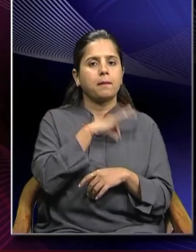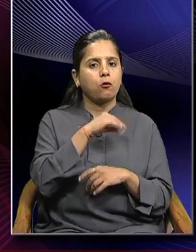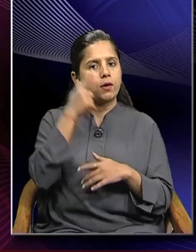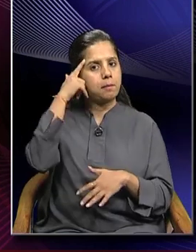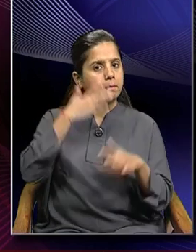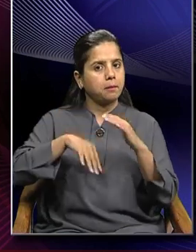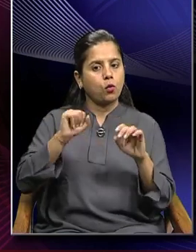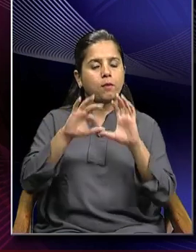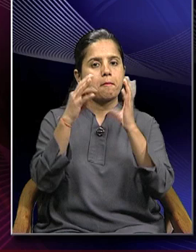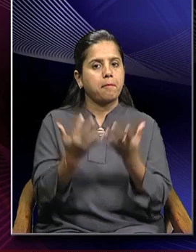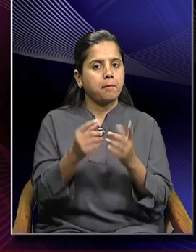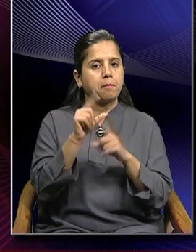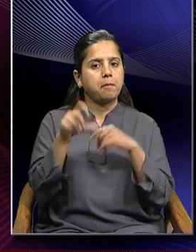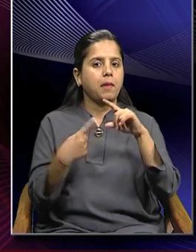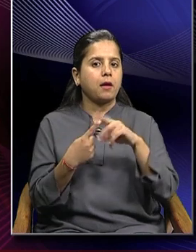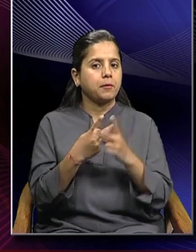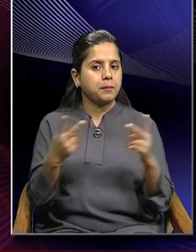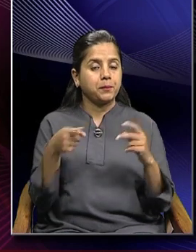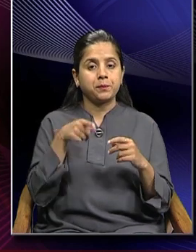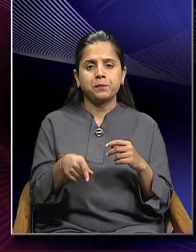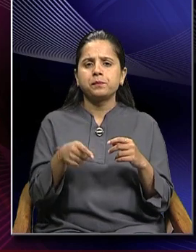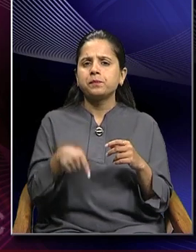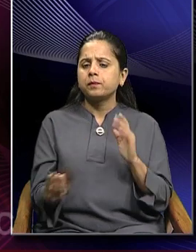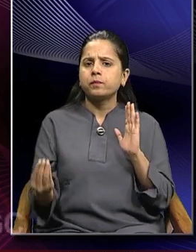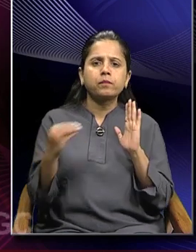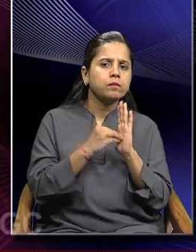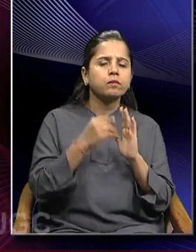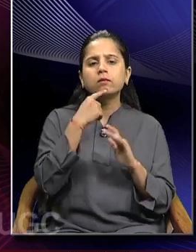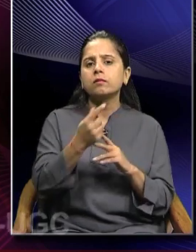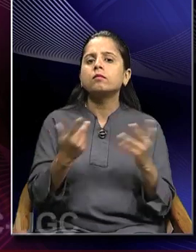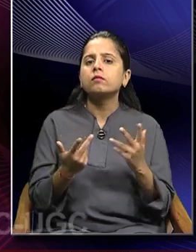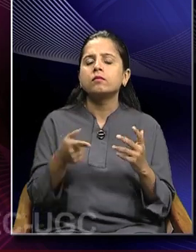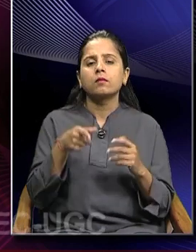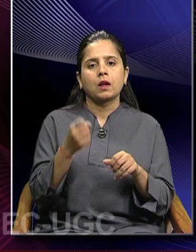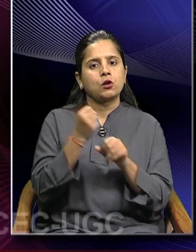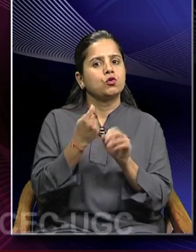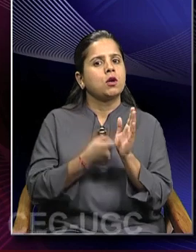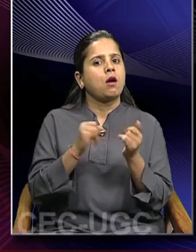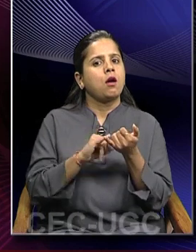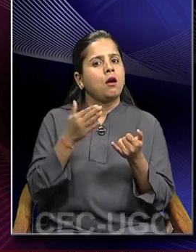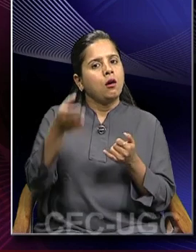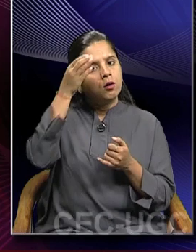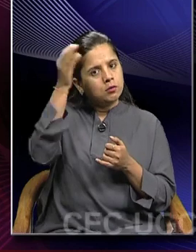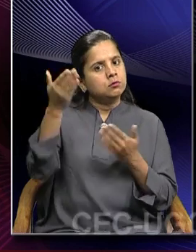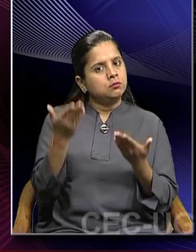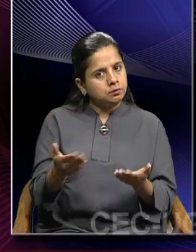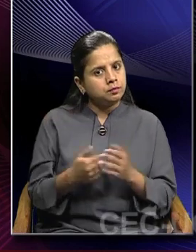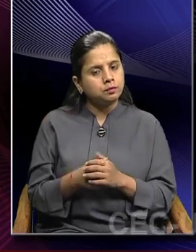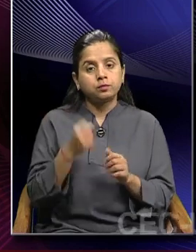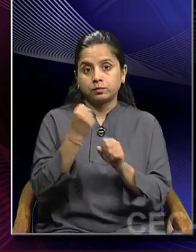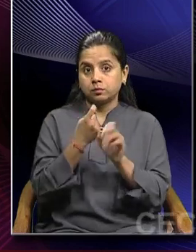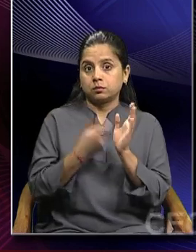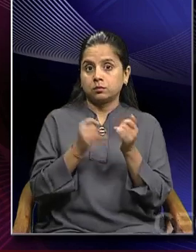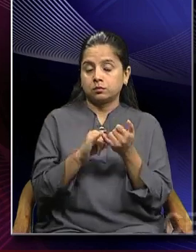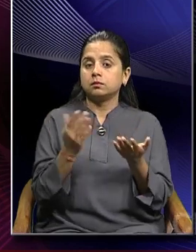planet. And here this is captured through the concept of GRS also. So GRS can also